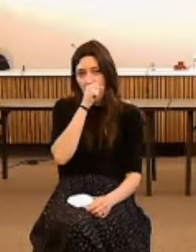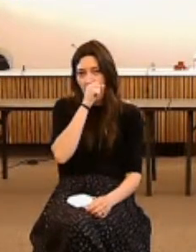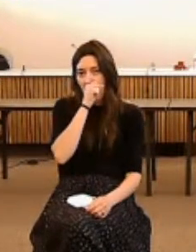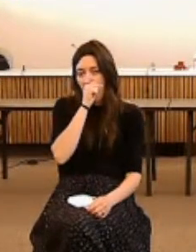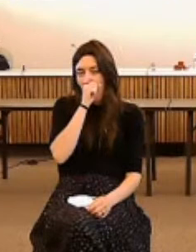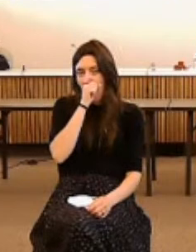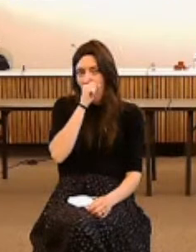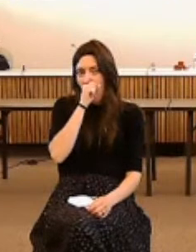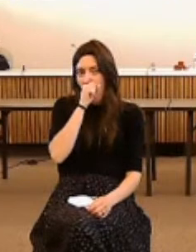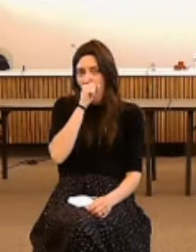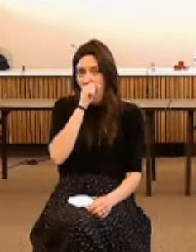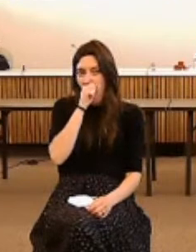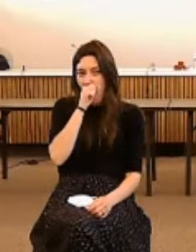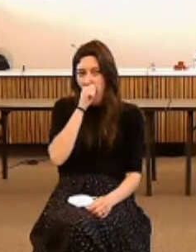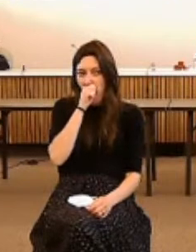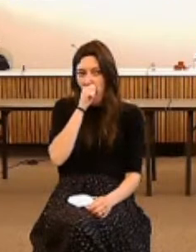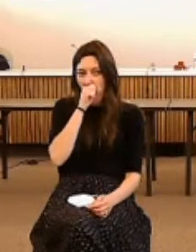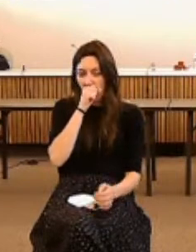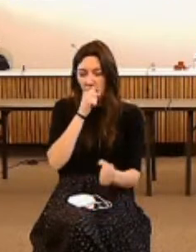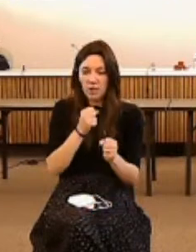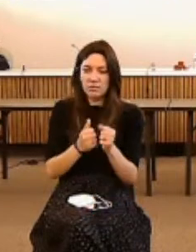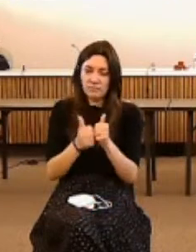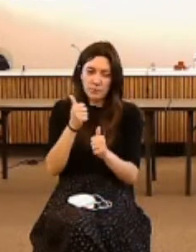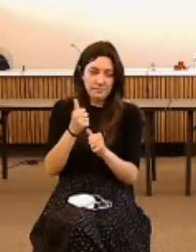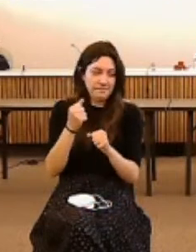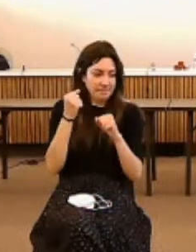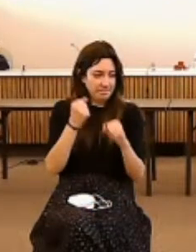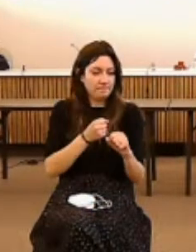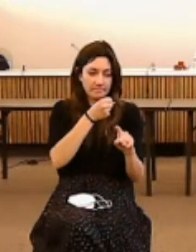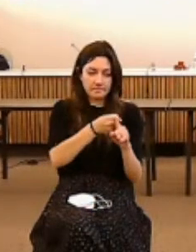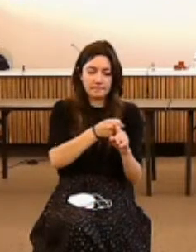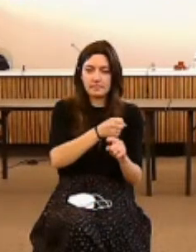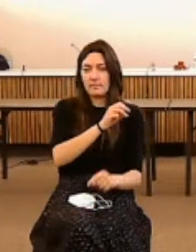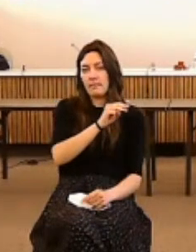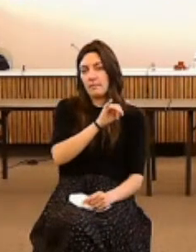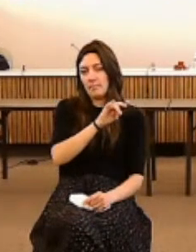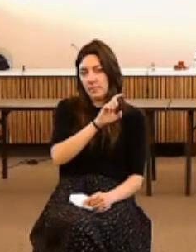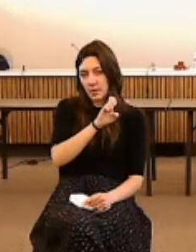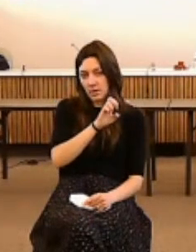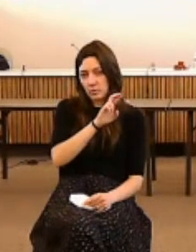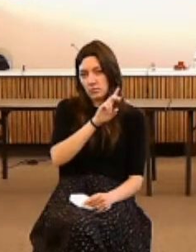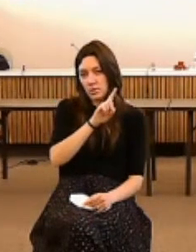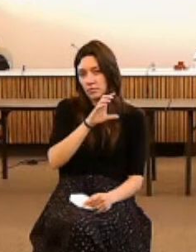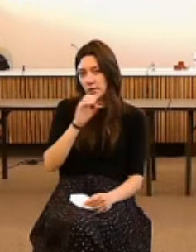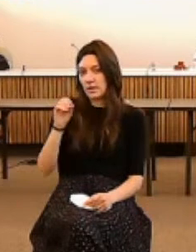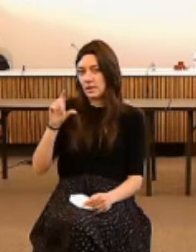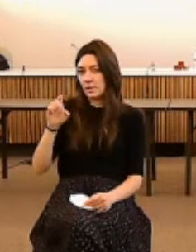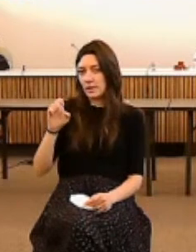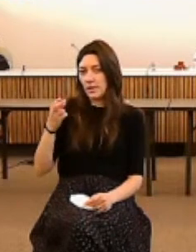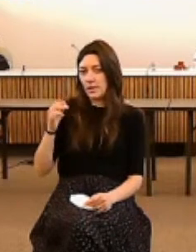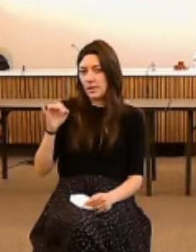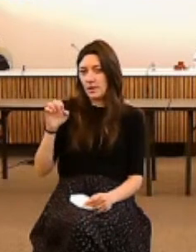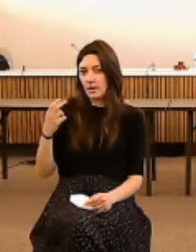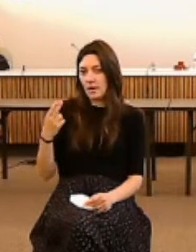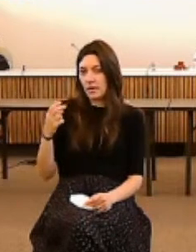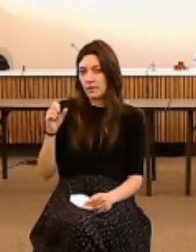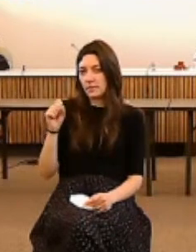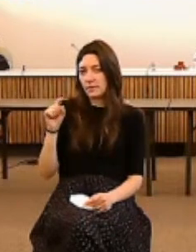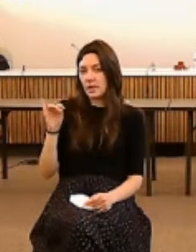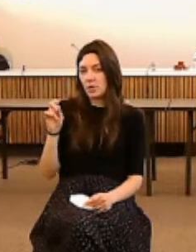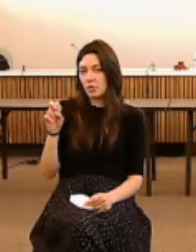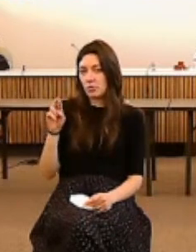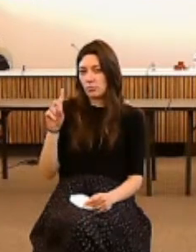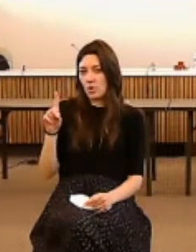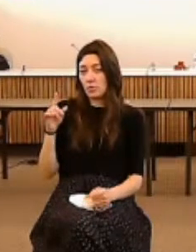Middle and Lehigh Station, which I know the state is currently working on that from a